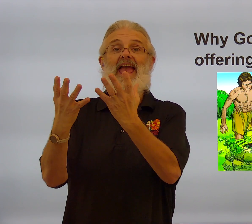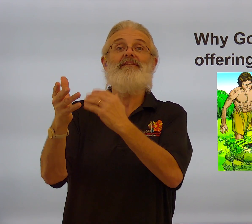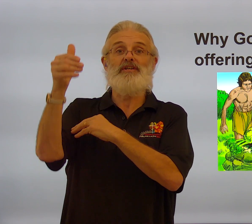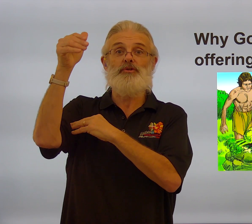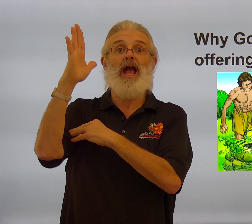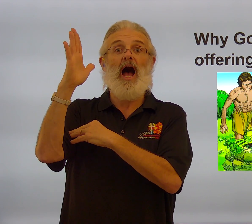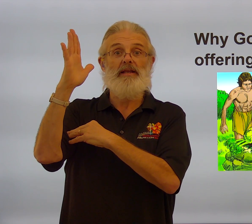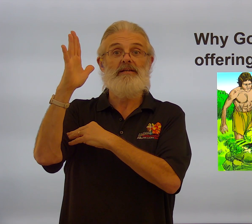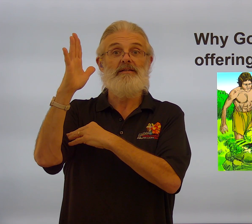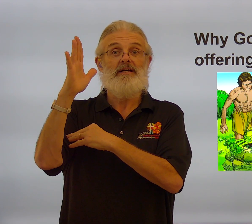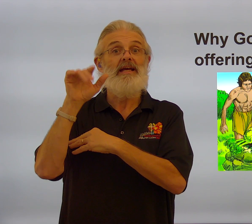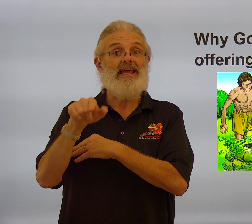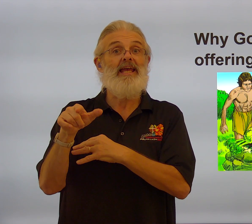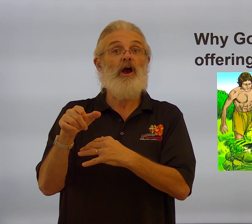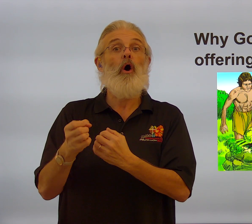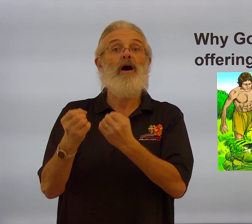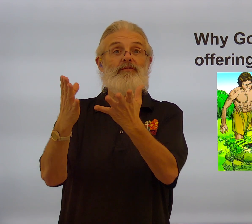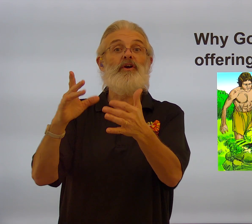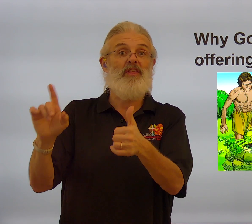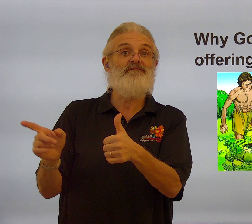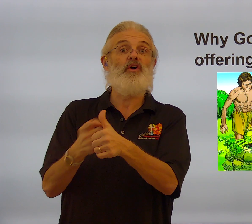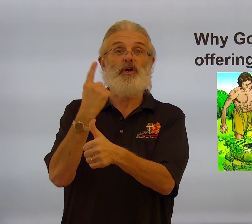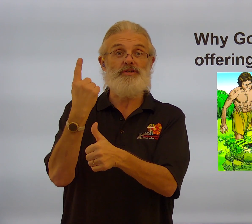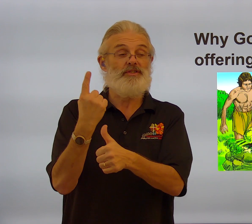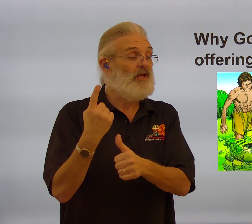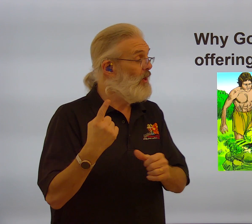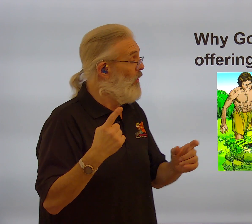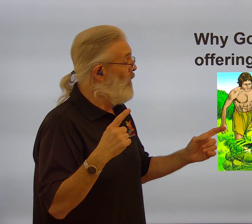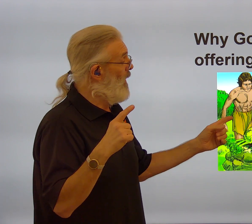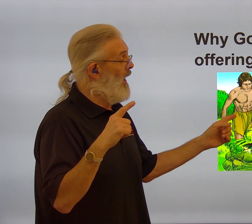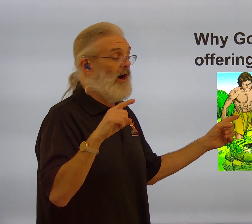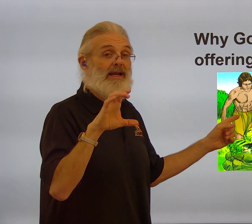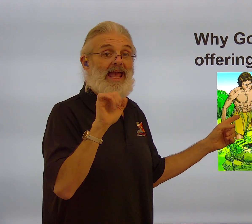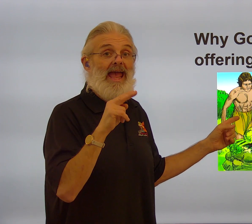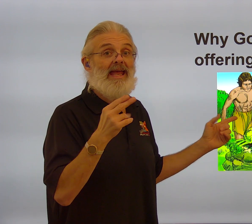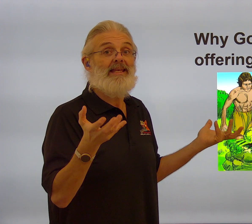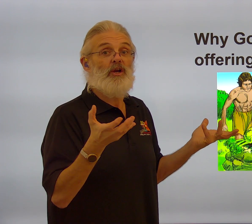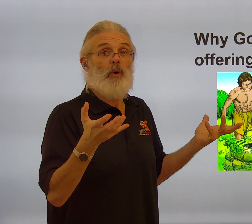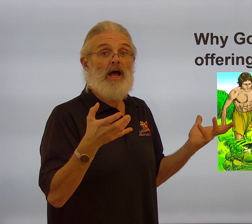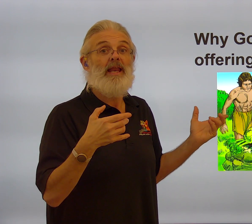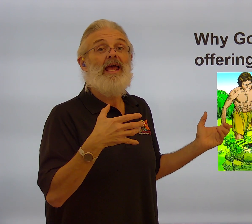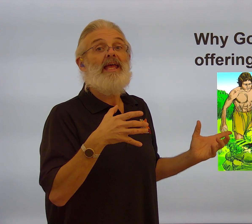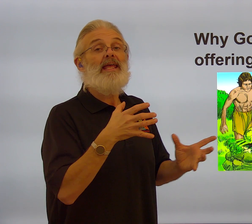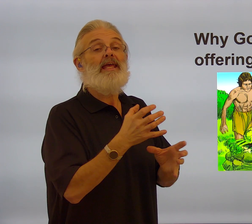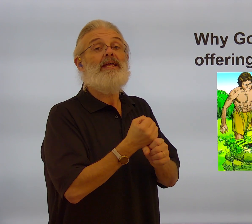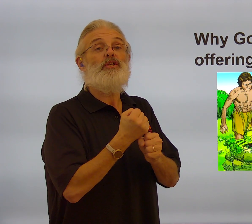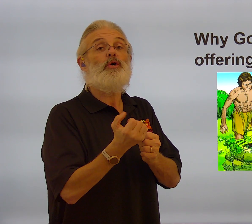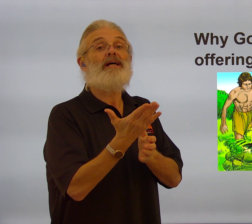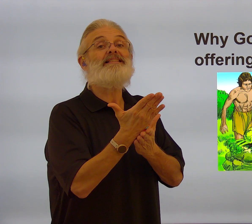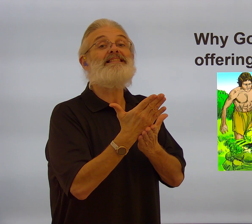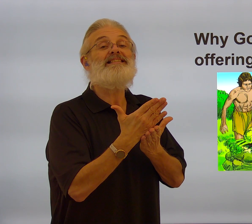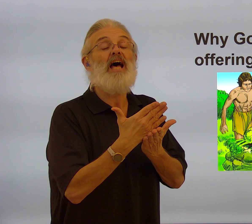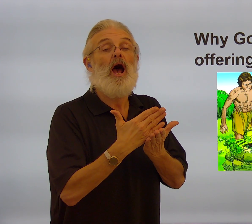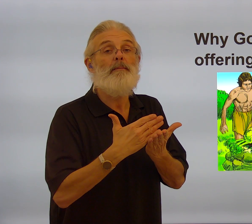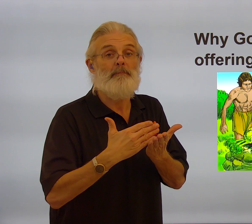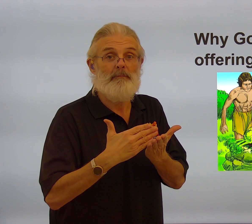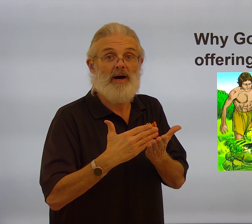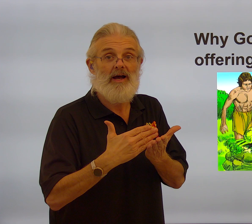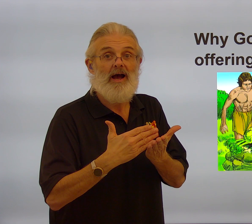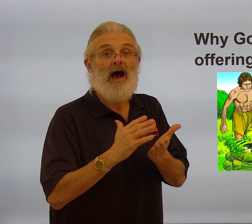it to God. He offered the first. Where Cain did what? He took some